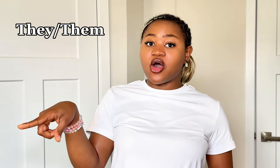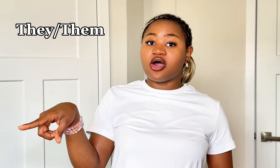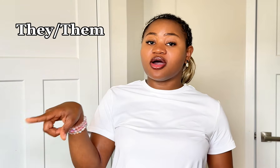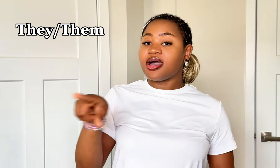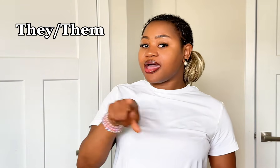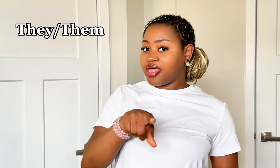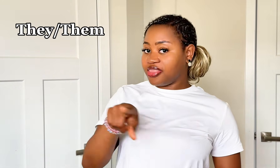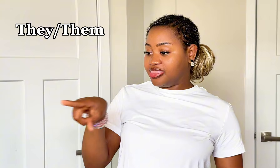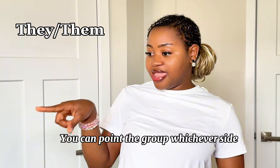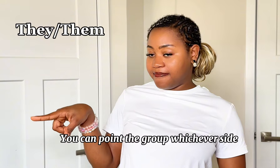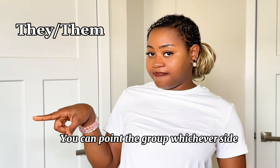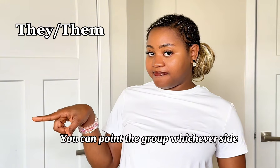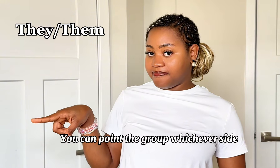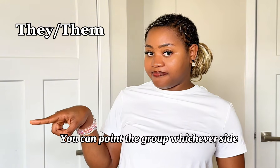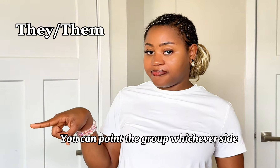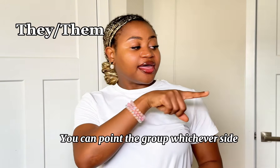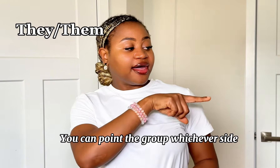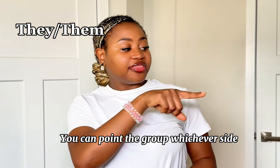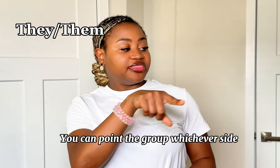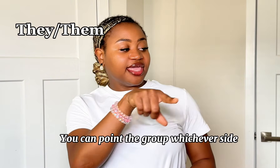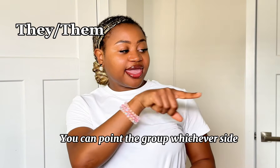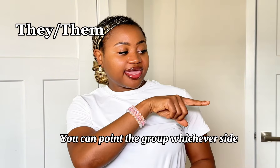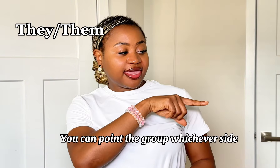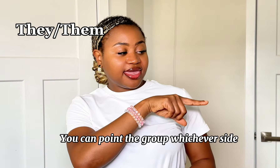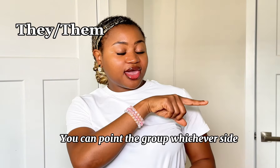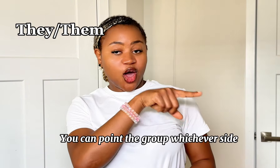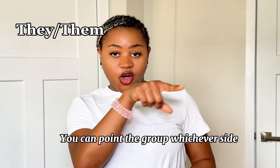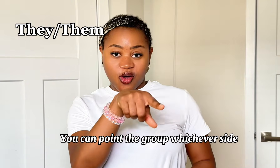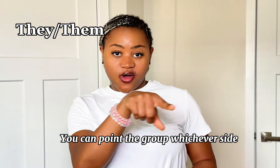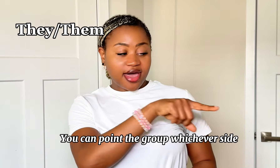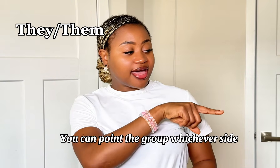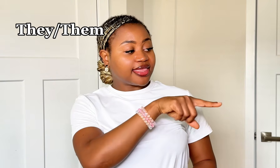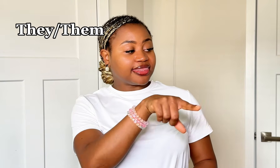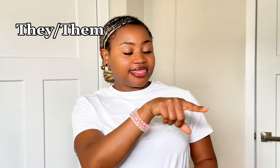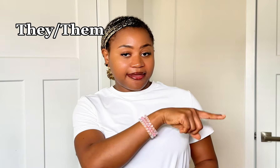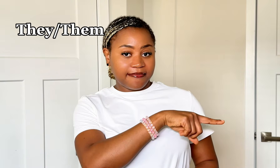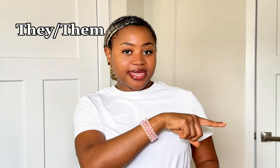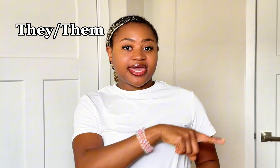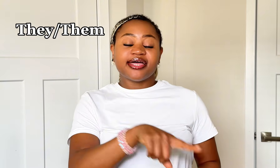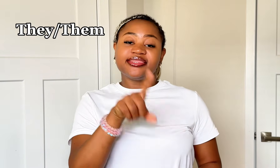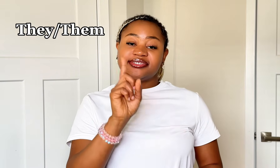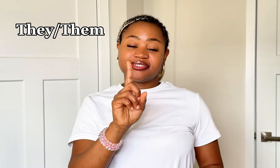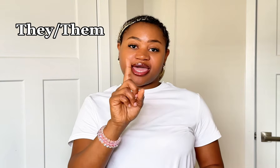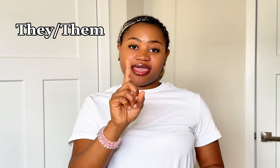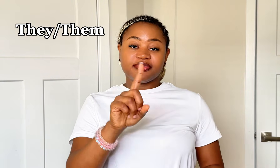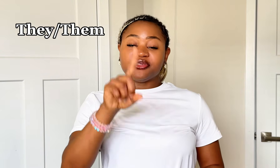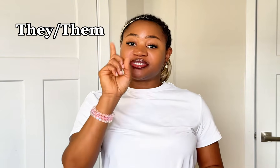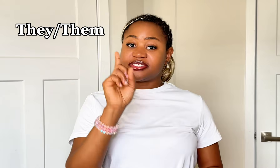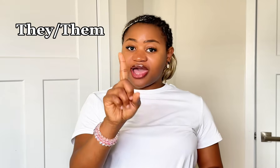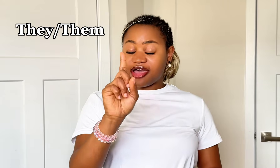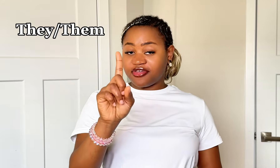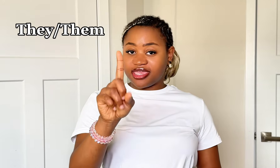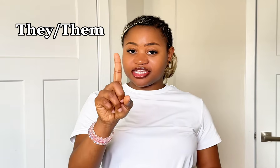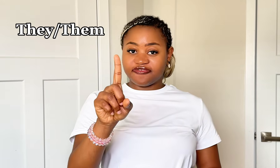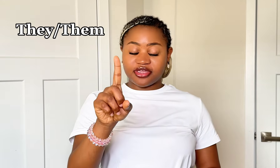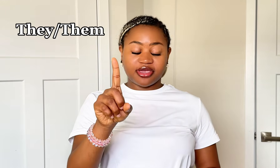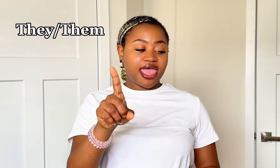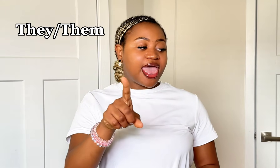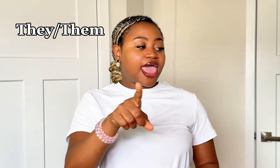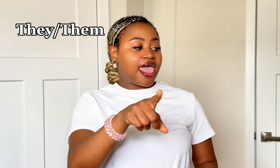or them. They or them. This time, you still have your index finger